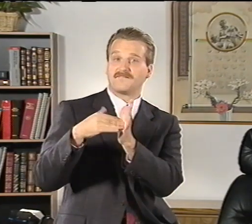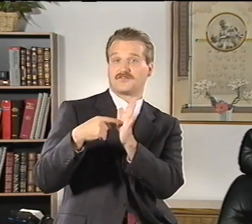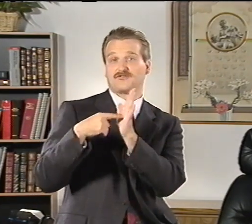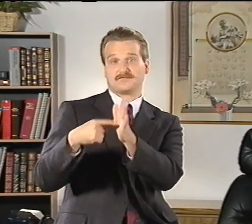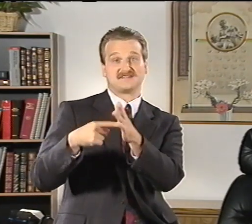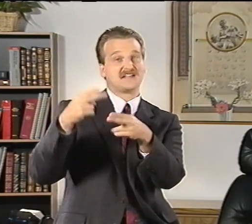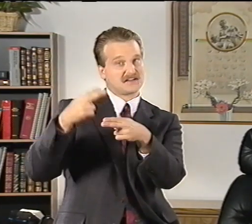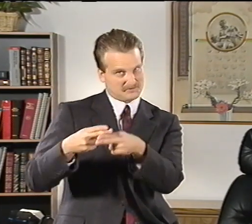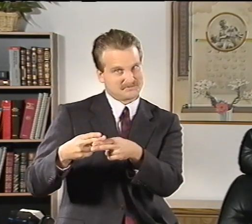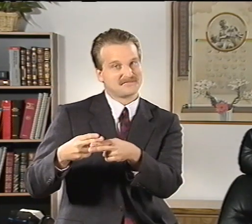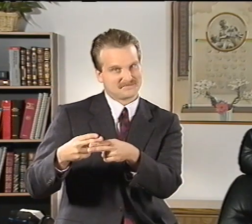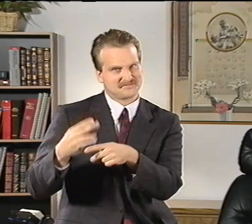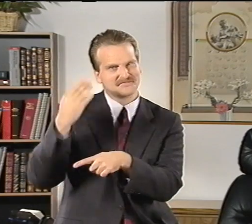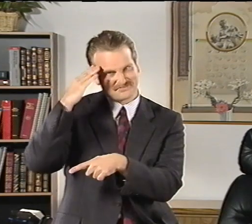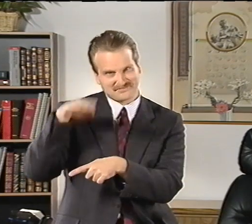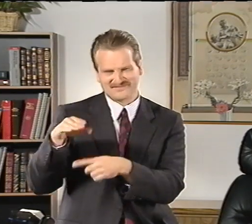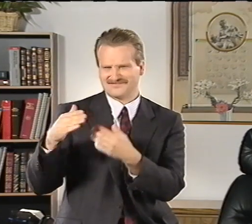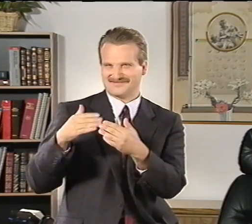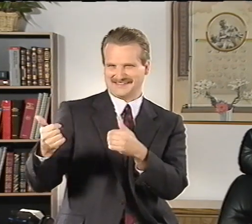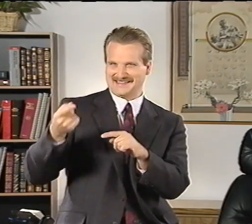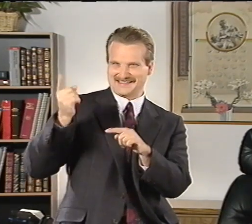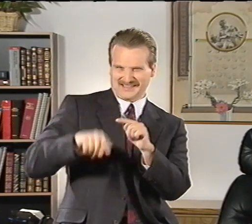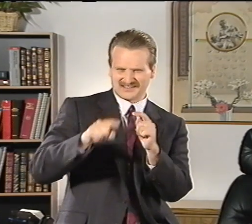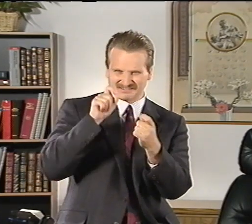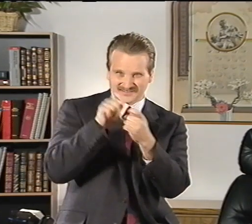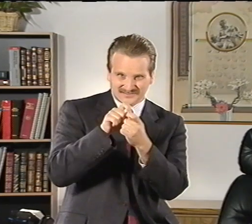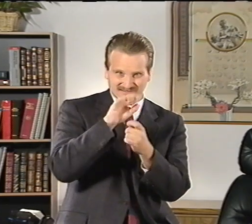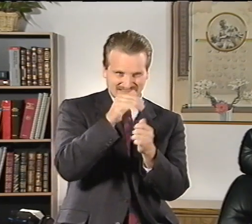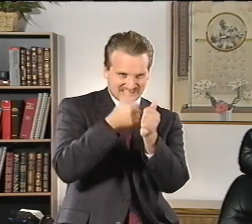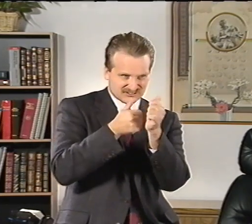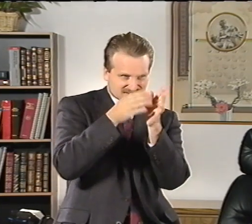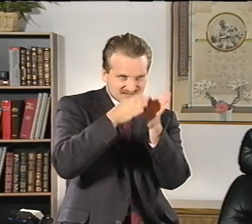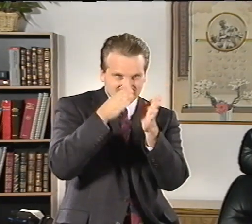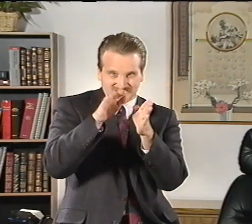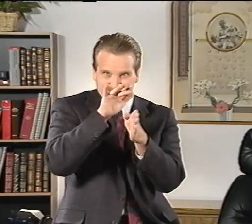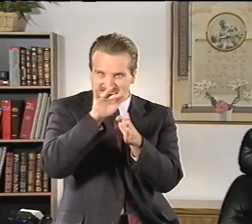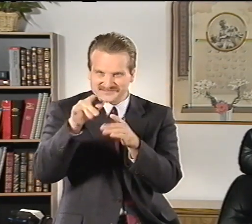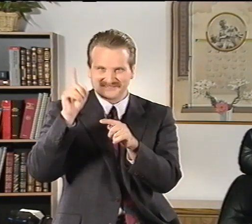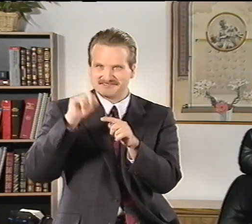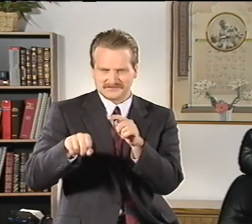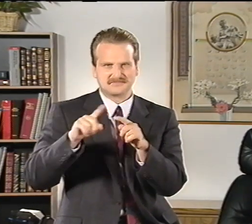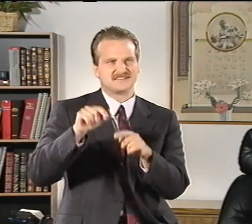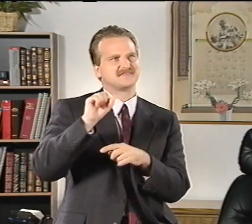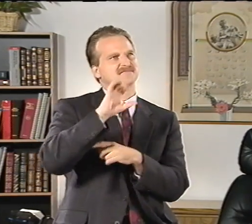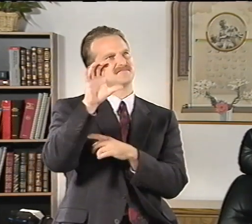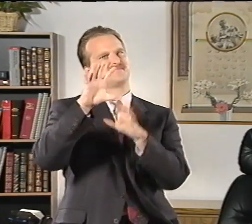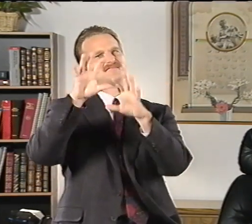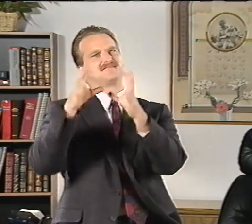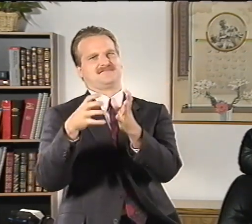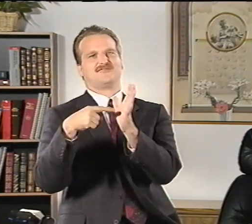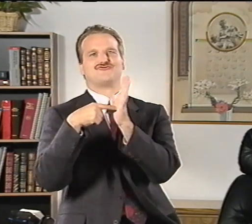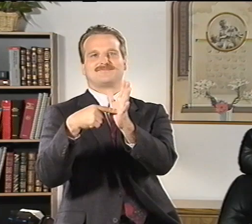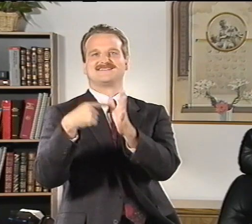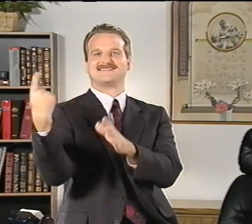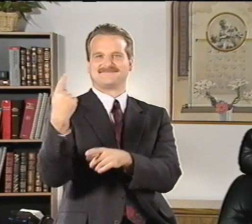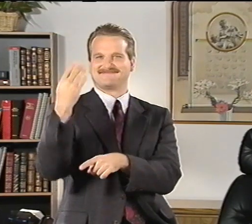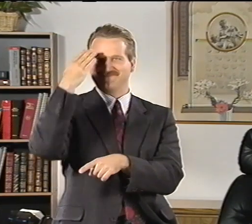in American Sign Language, often names of people, but she had no idea how to spell their names or even what the letters were